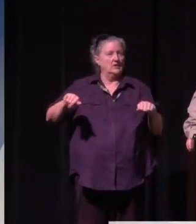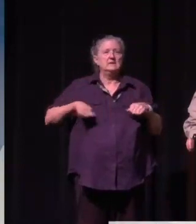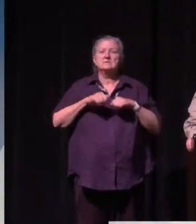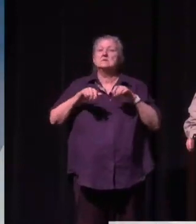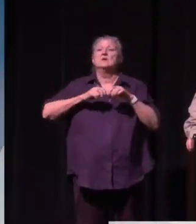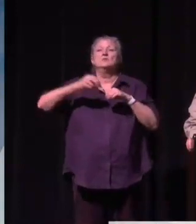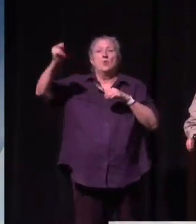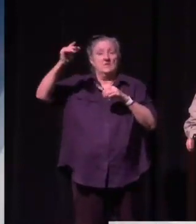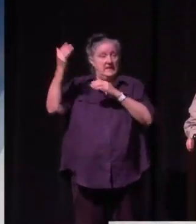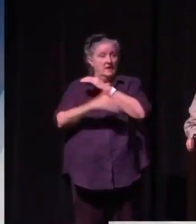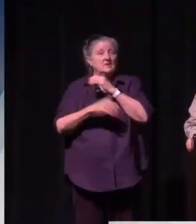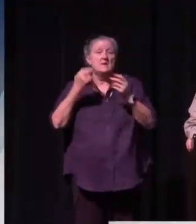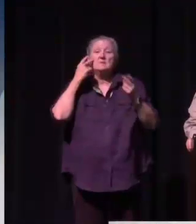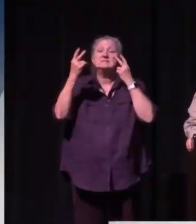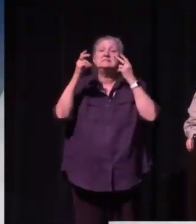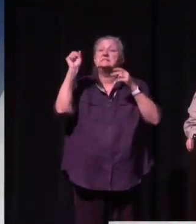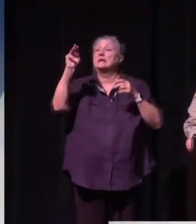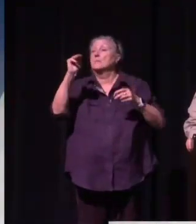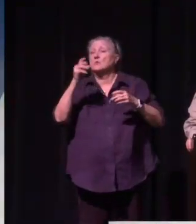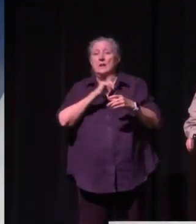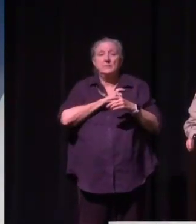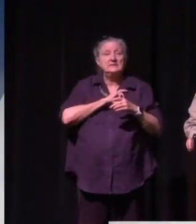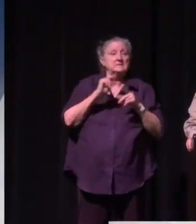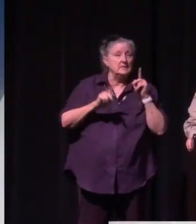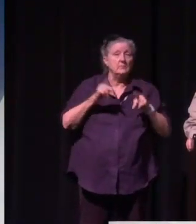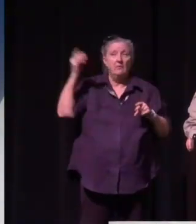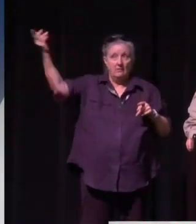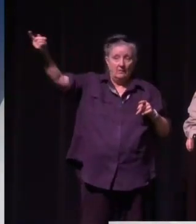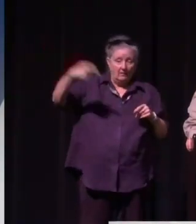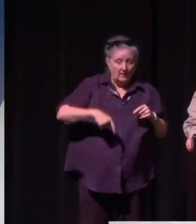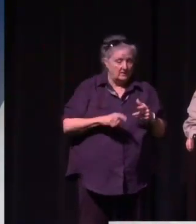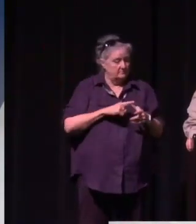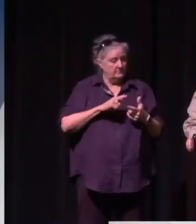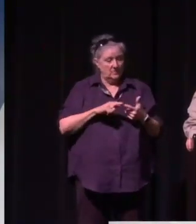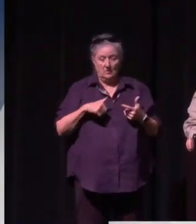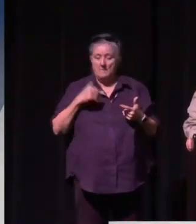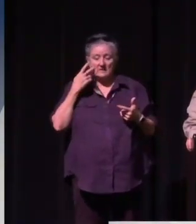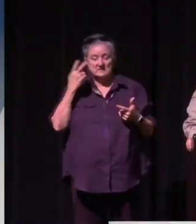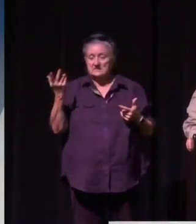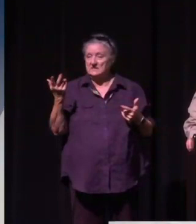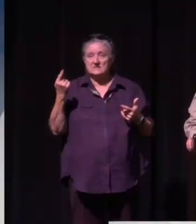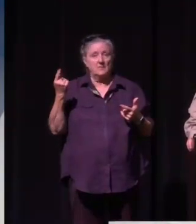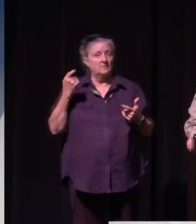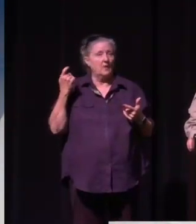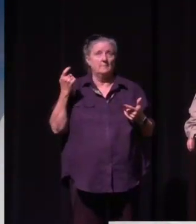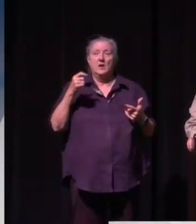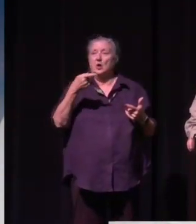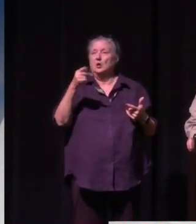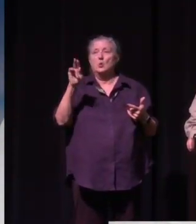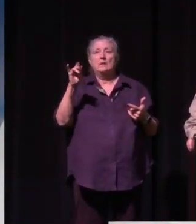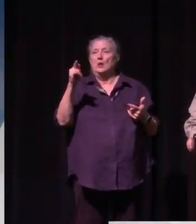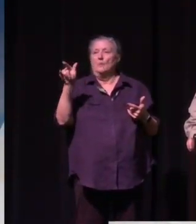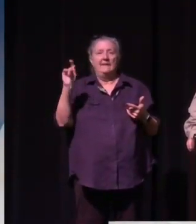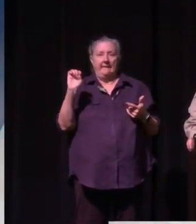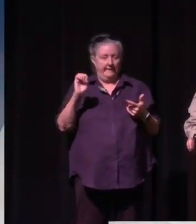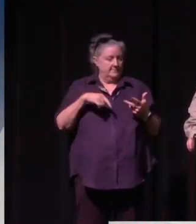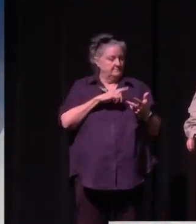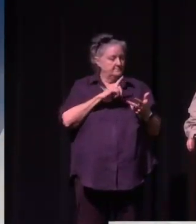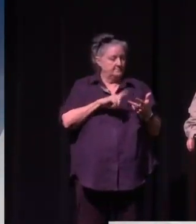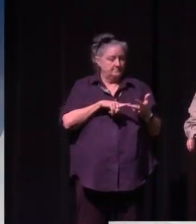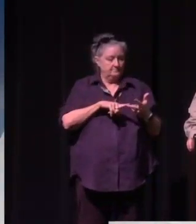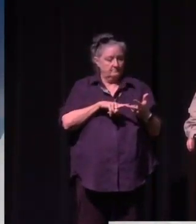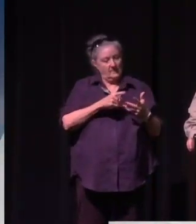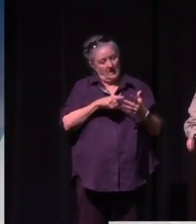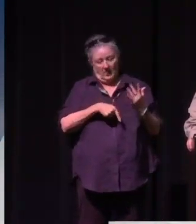areas of our North County. So you might see Santa Maria police officer. You might see someone from Guadalupe. We have